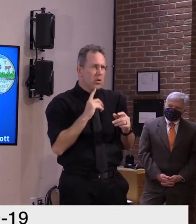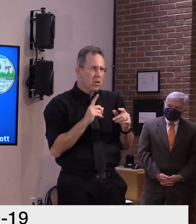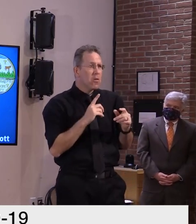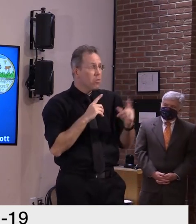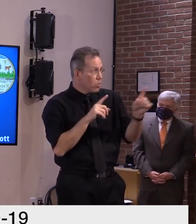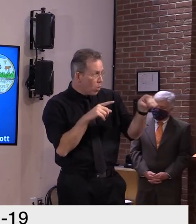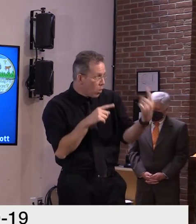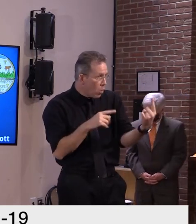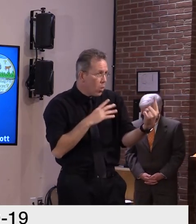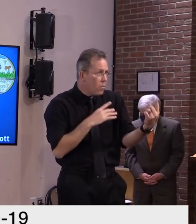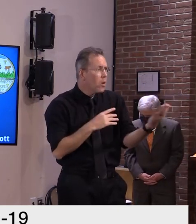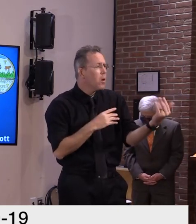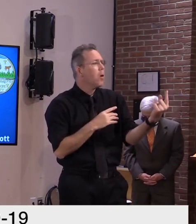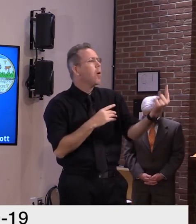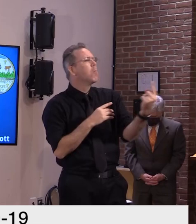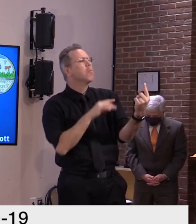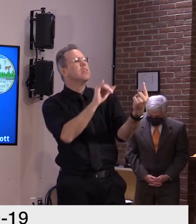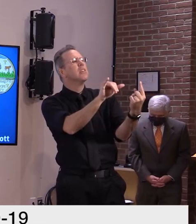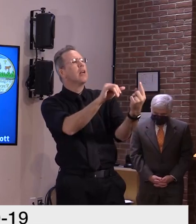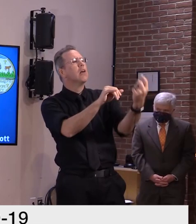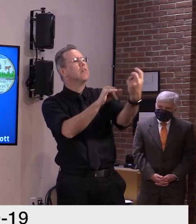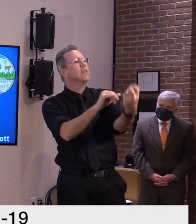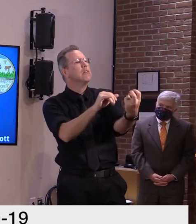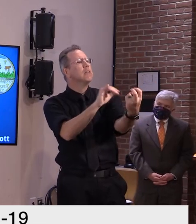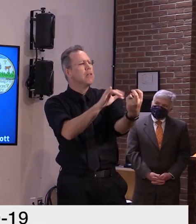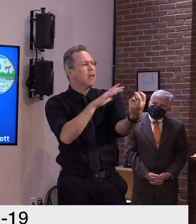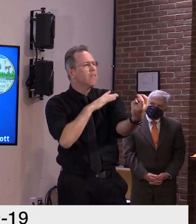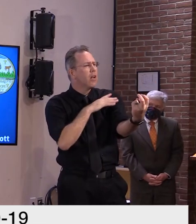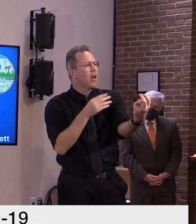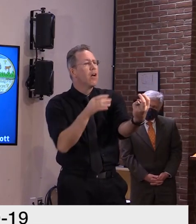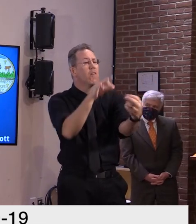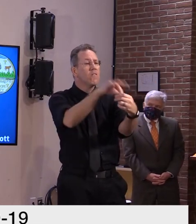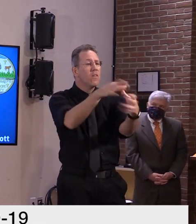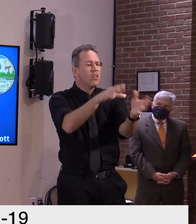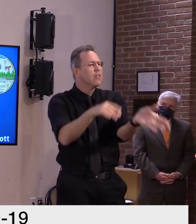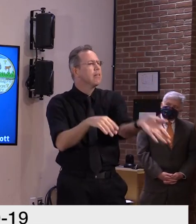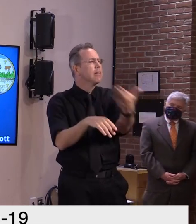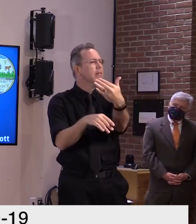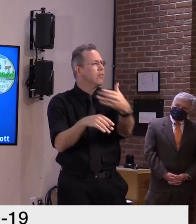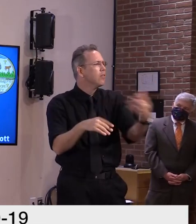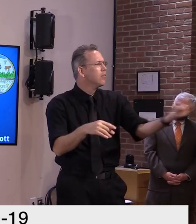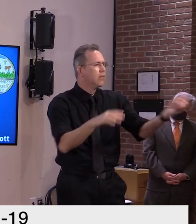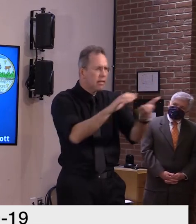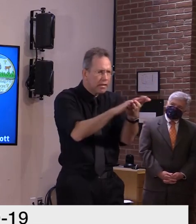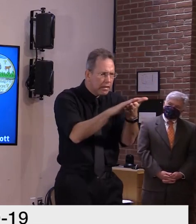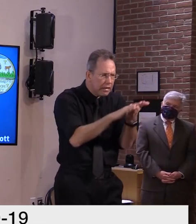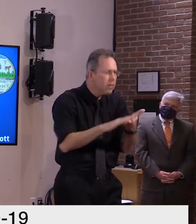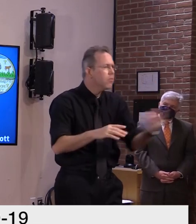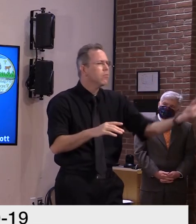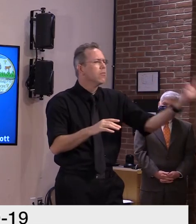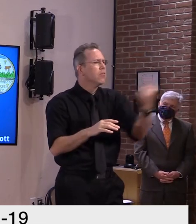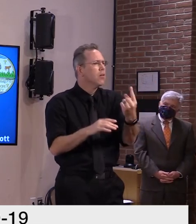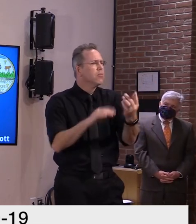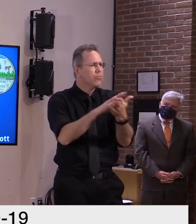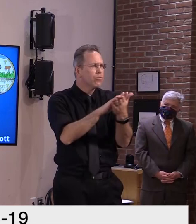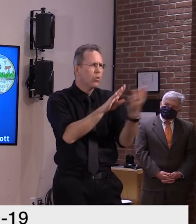and certainly not in a crowd, and kind of do your business and move on.